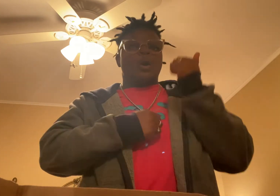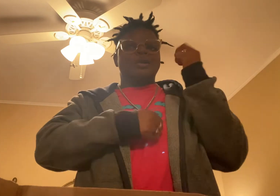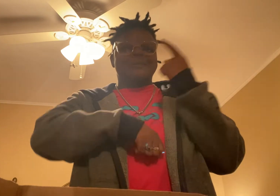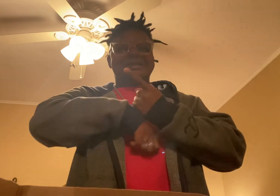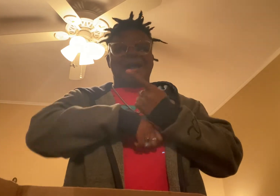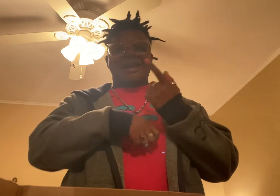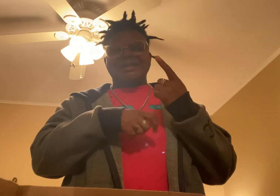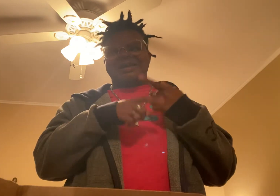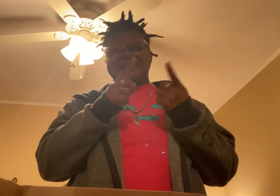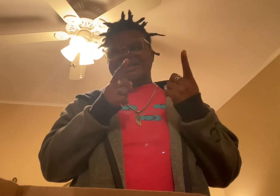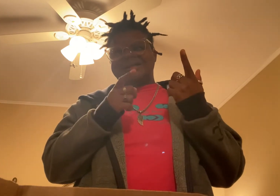of the day. And